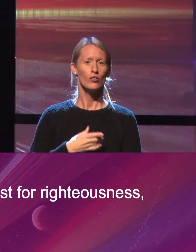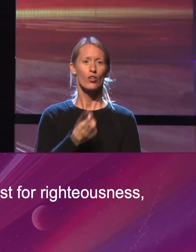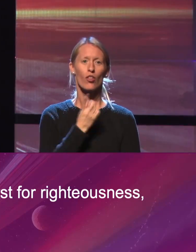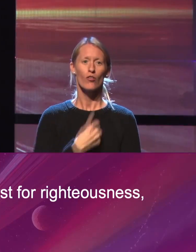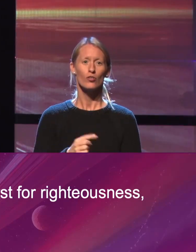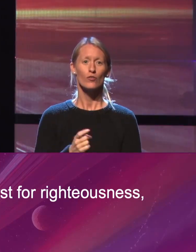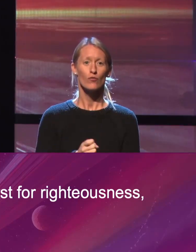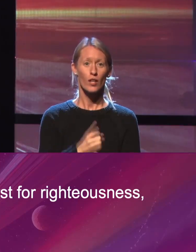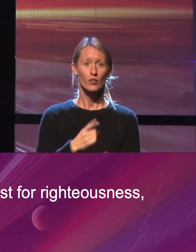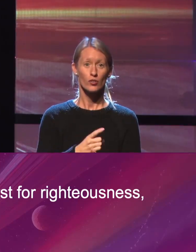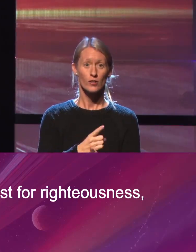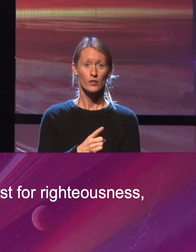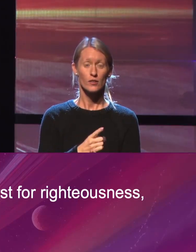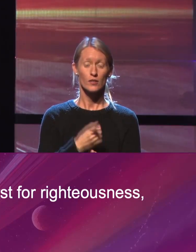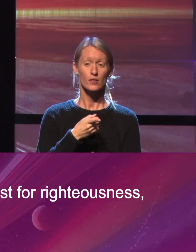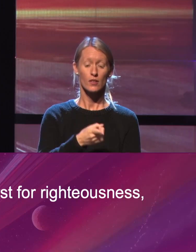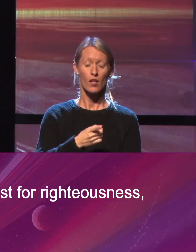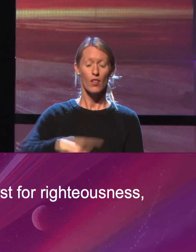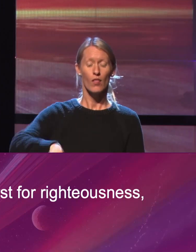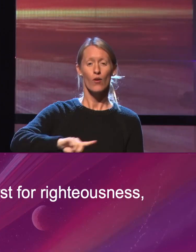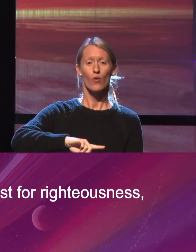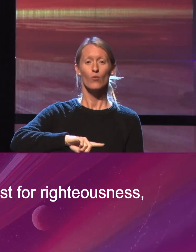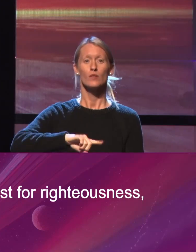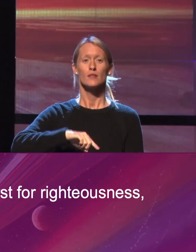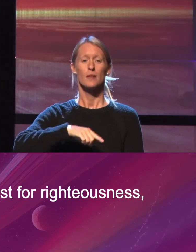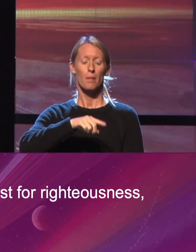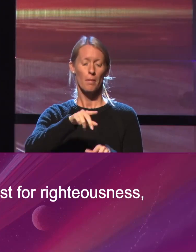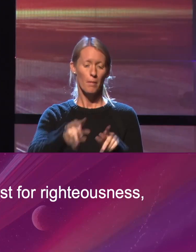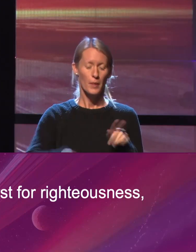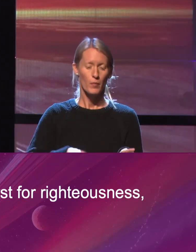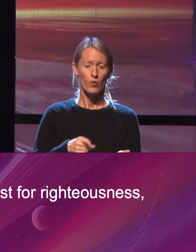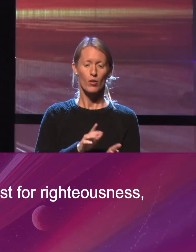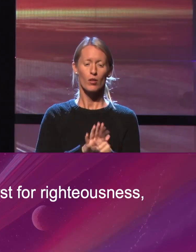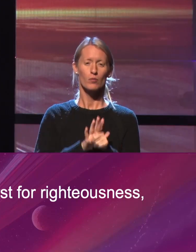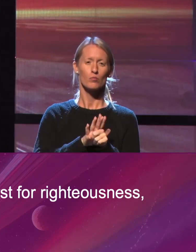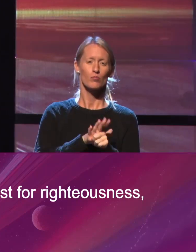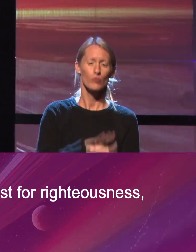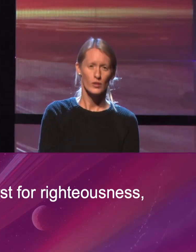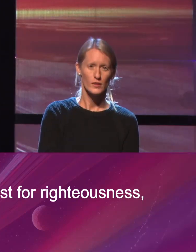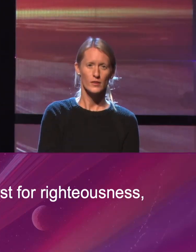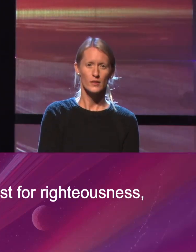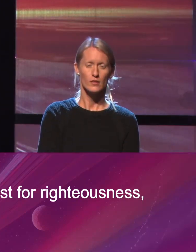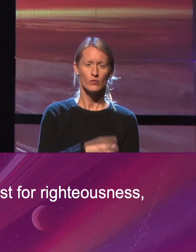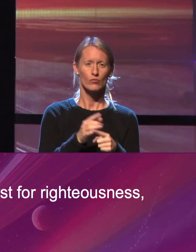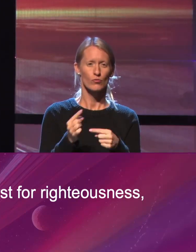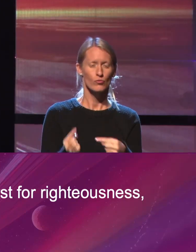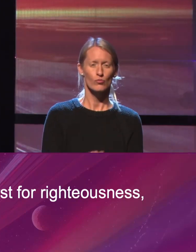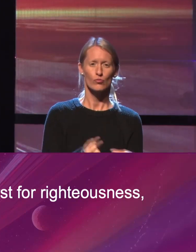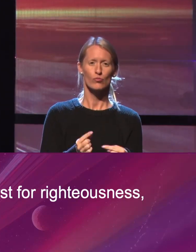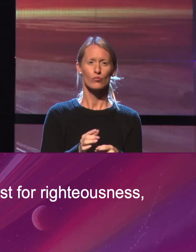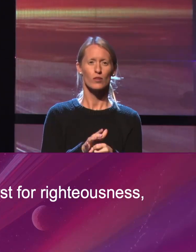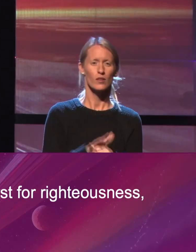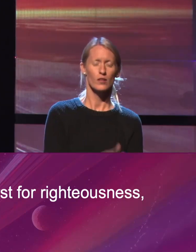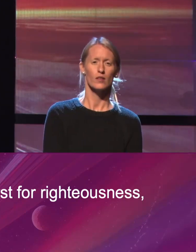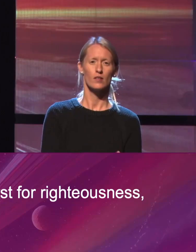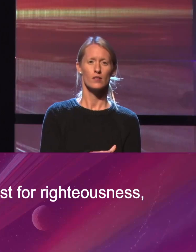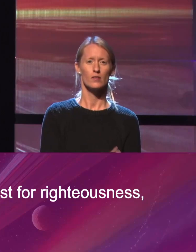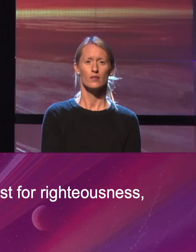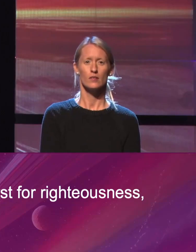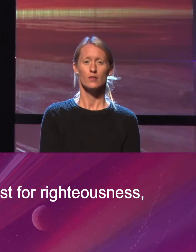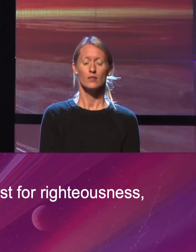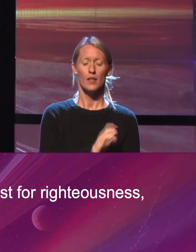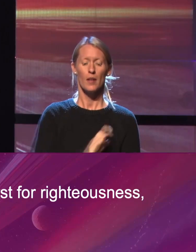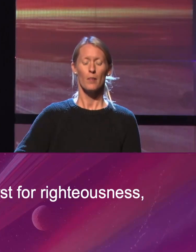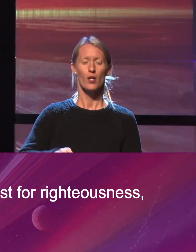about those people who have been oppressed and abused by the systems of empire. And they are desperate for